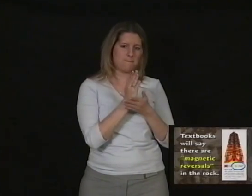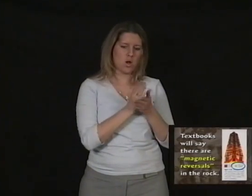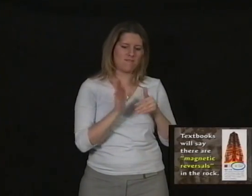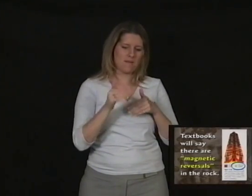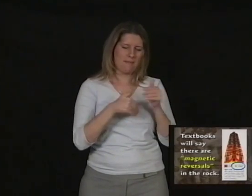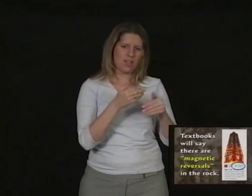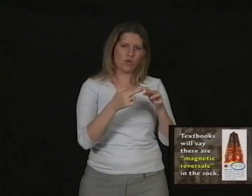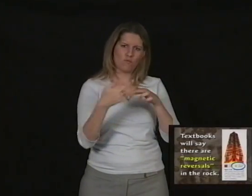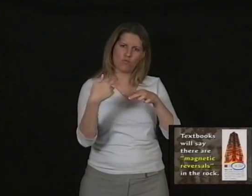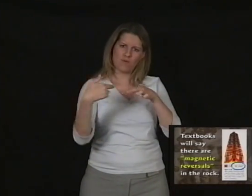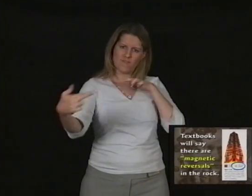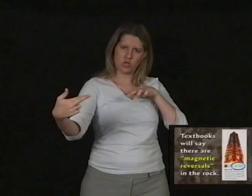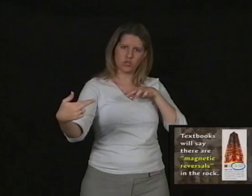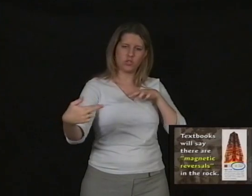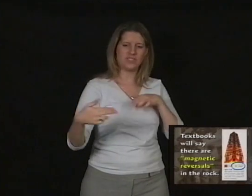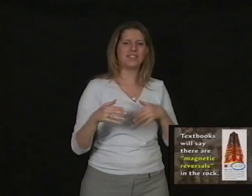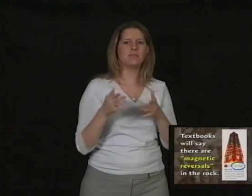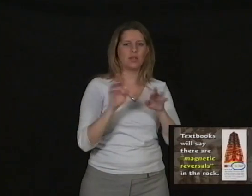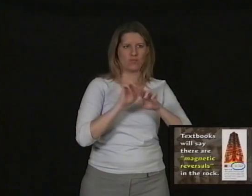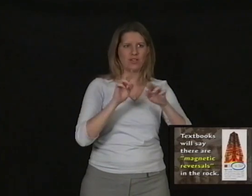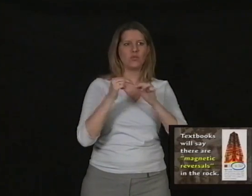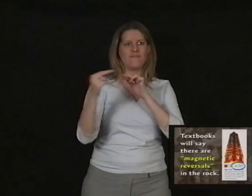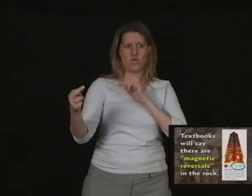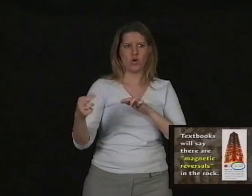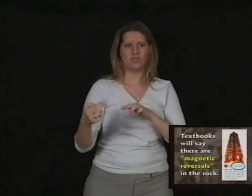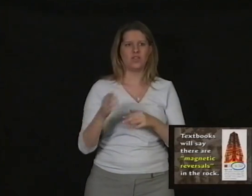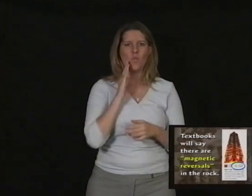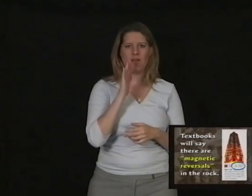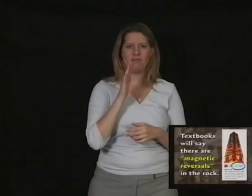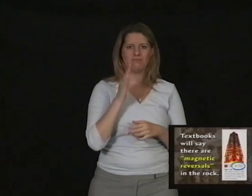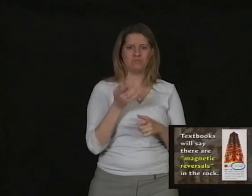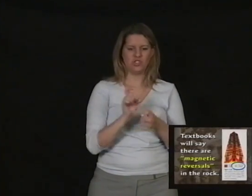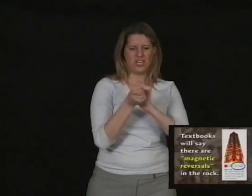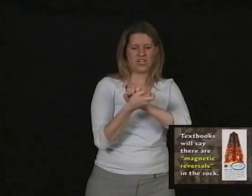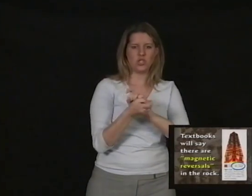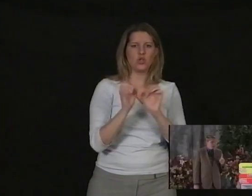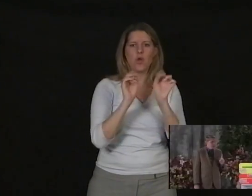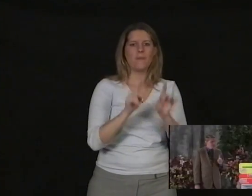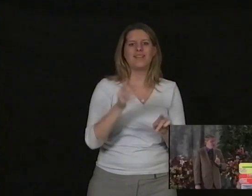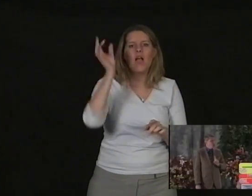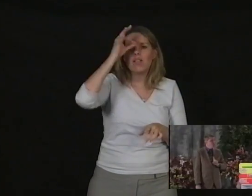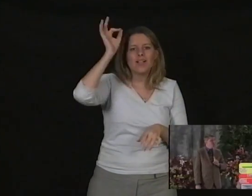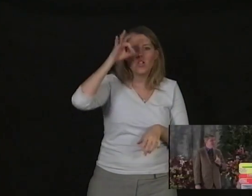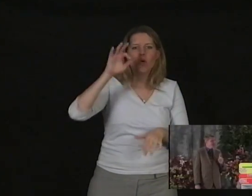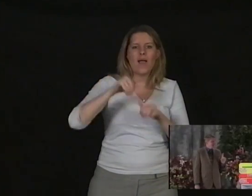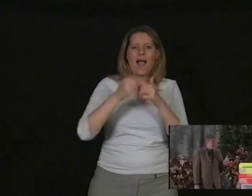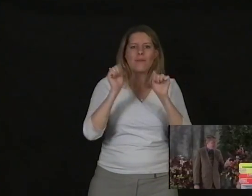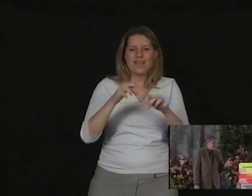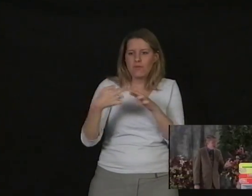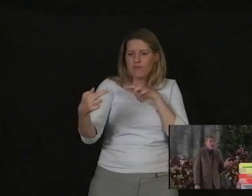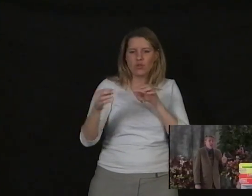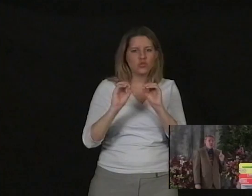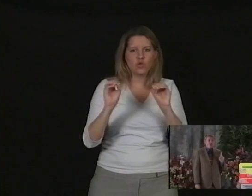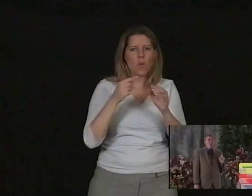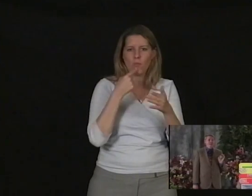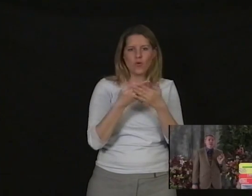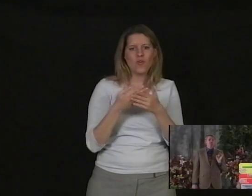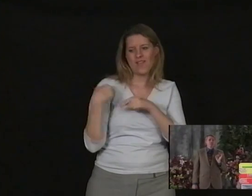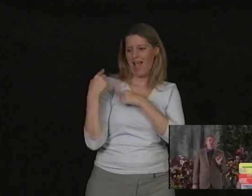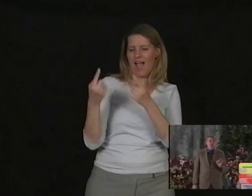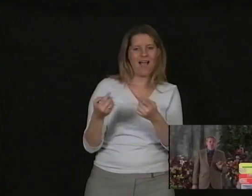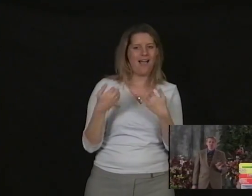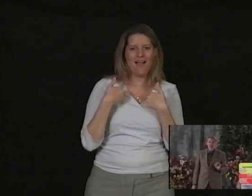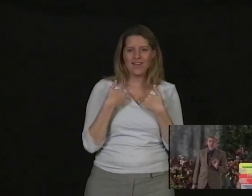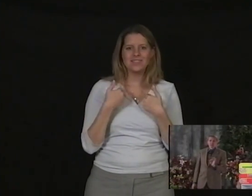reverse. The magnetic field's declining, and it's going to flip over. Nobody has a clue how it even could reverse. There is no proof it ever has, and there are no